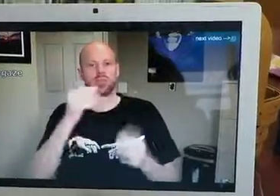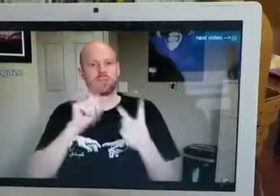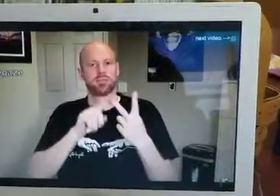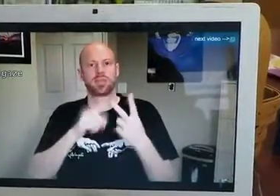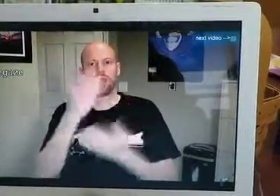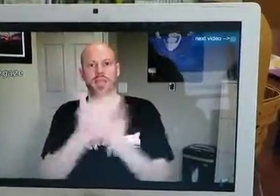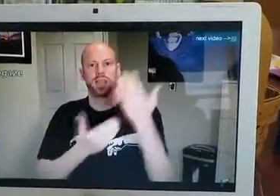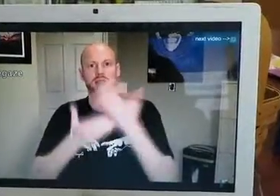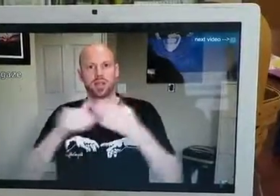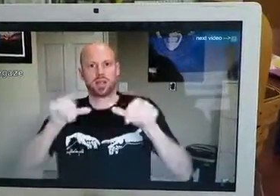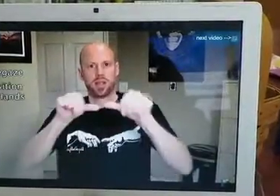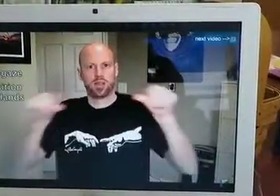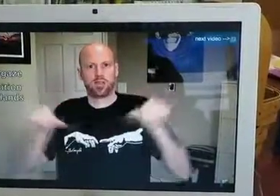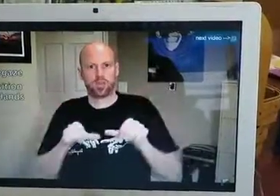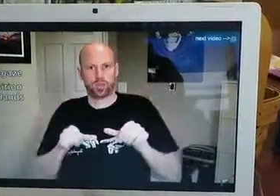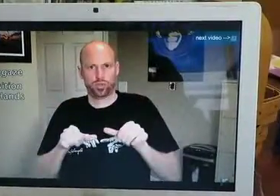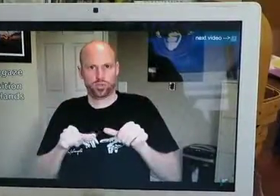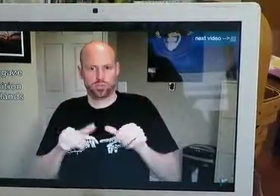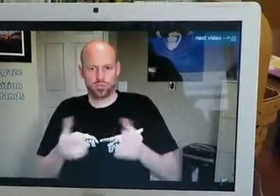also with the eye gaze, and second with the hand position.